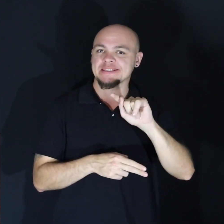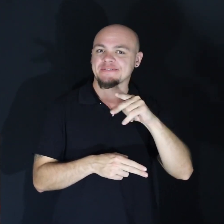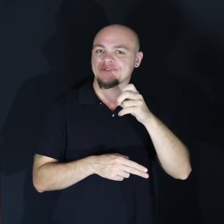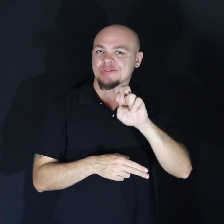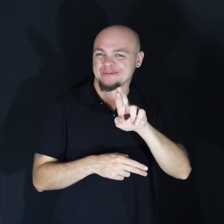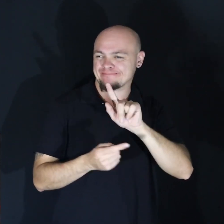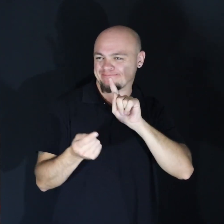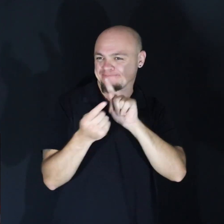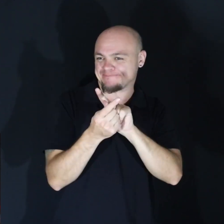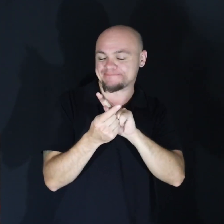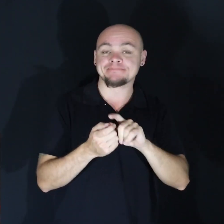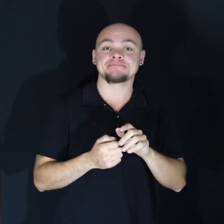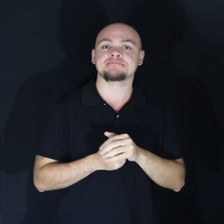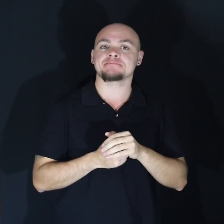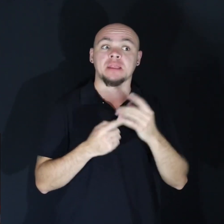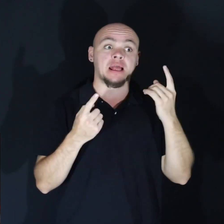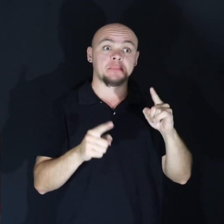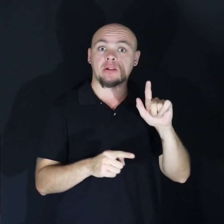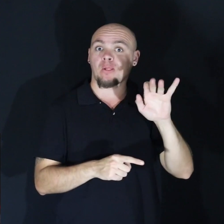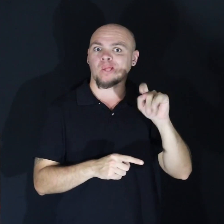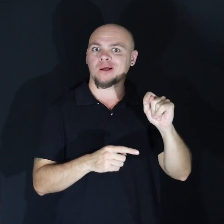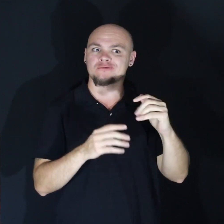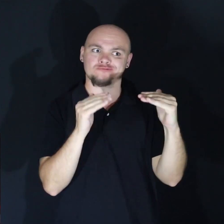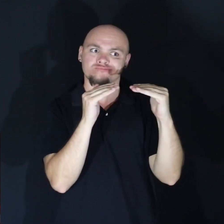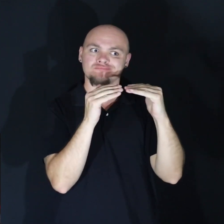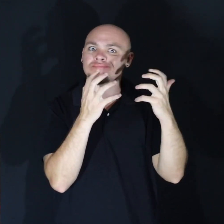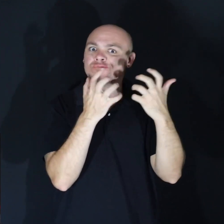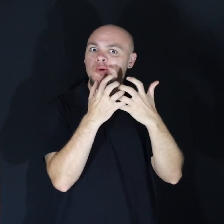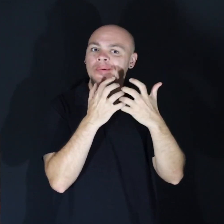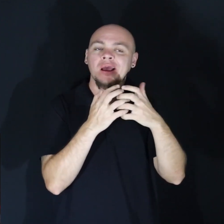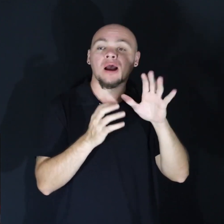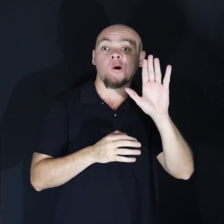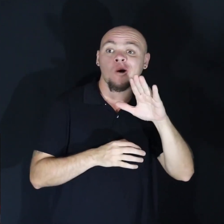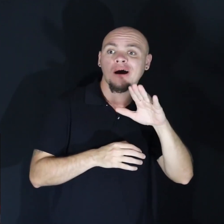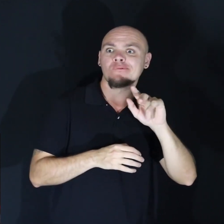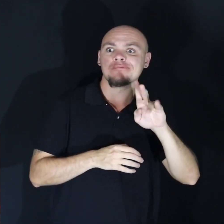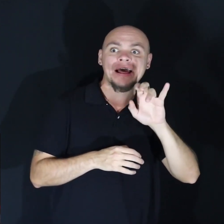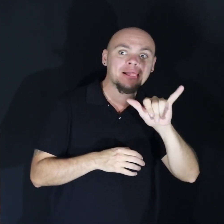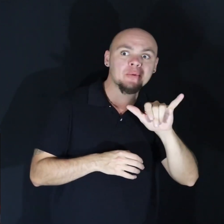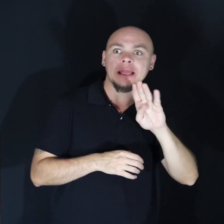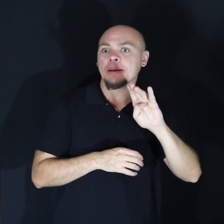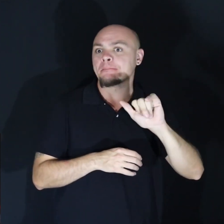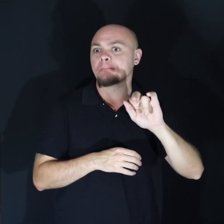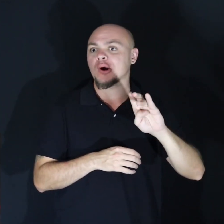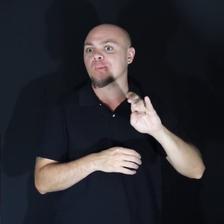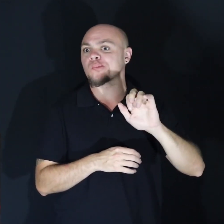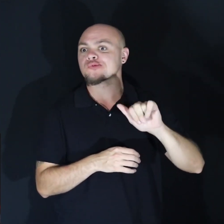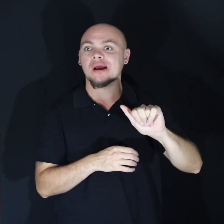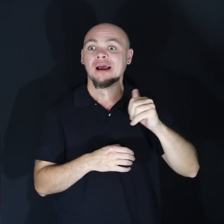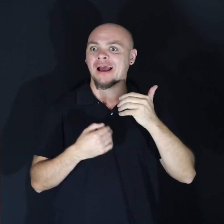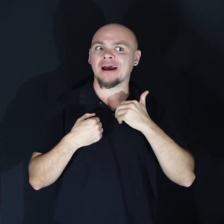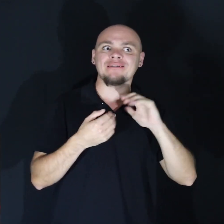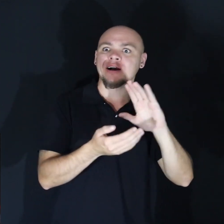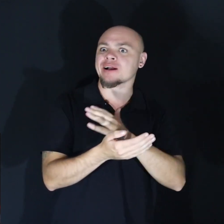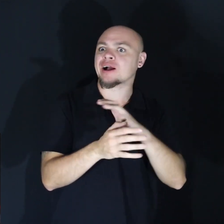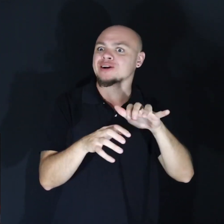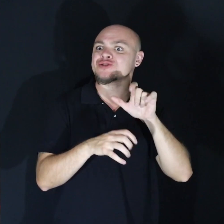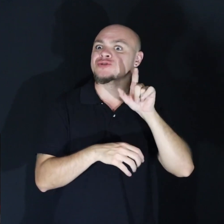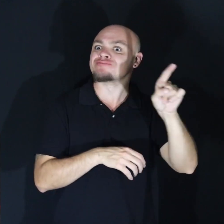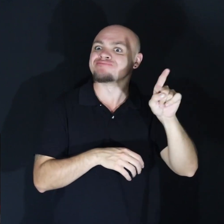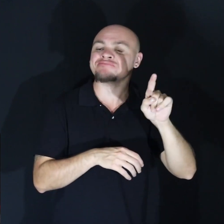One day, one of our loft mates ran in and said to Christopher's my mother, "Hey, Valerie, hey, Barbara, we're going to a little concert in upstate New